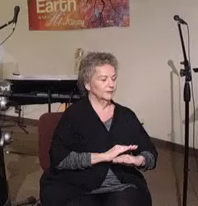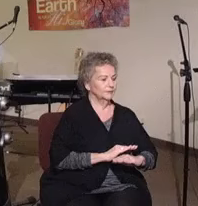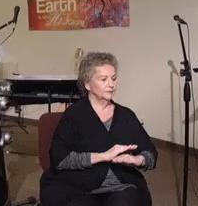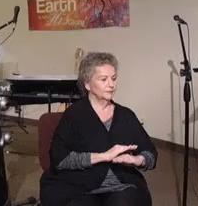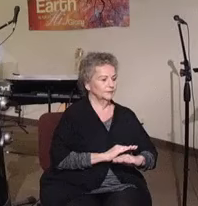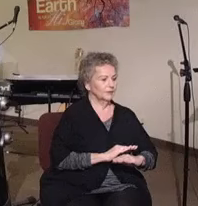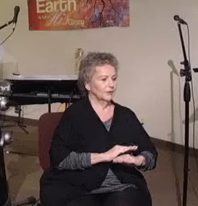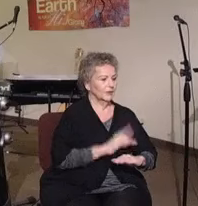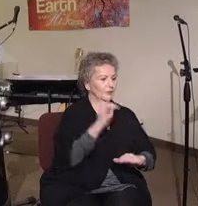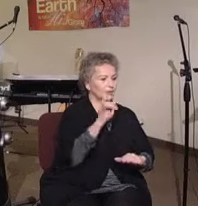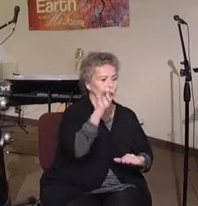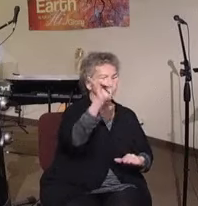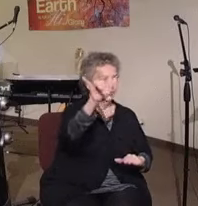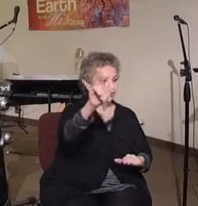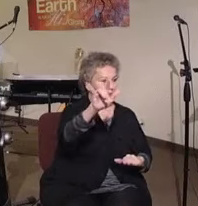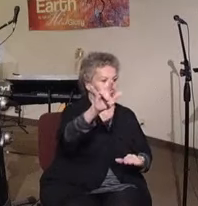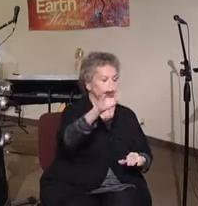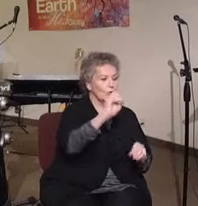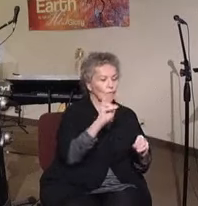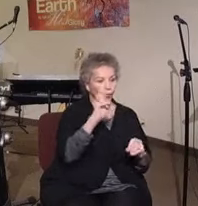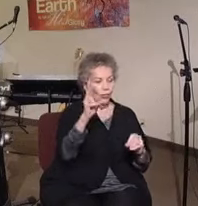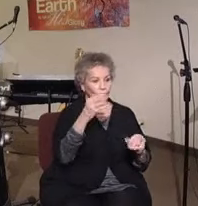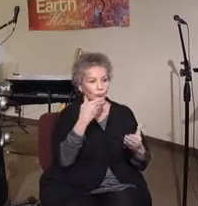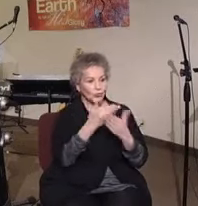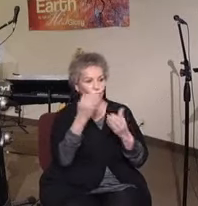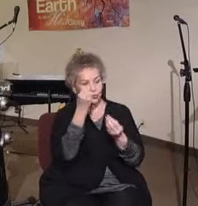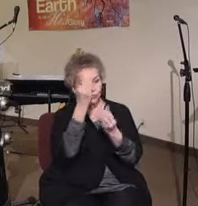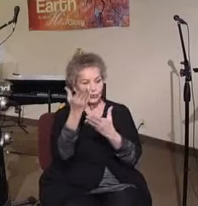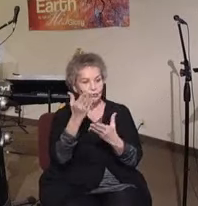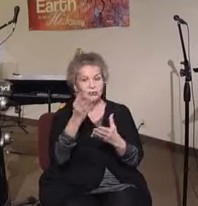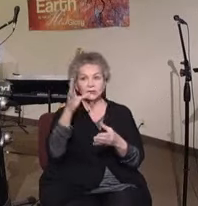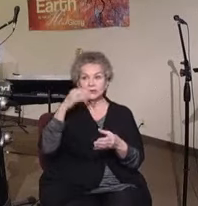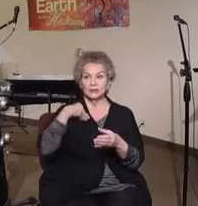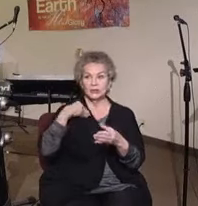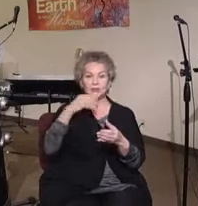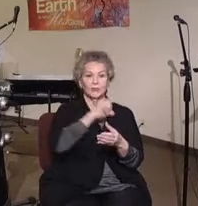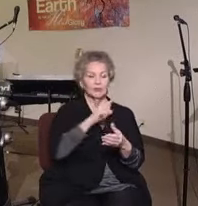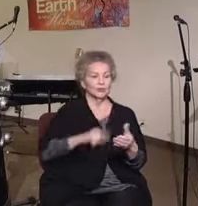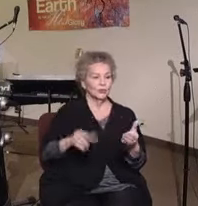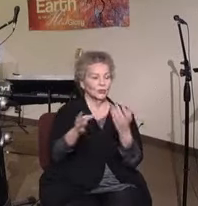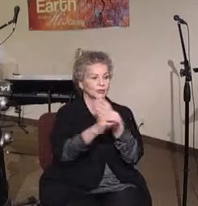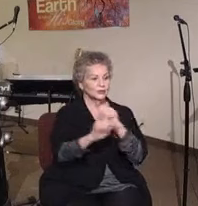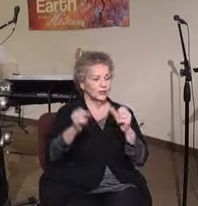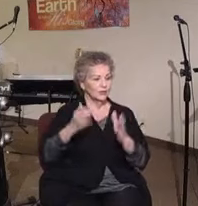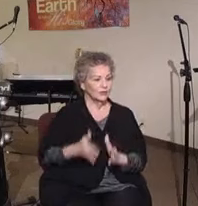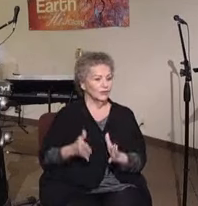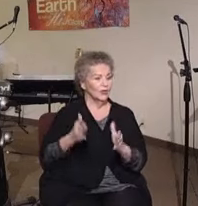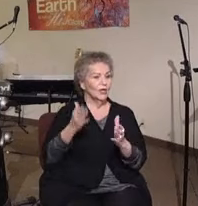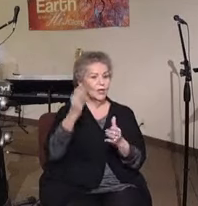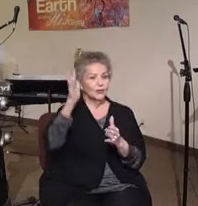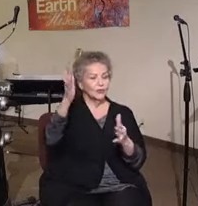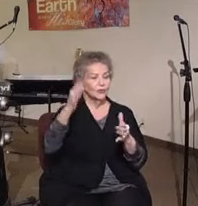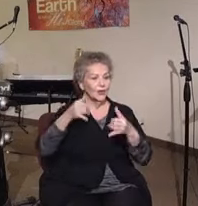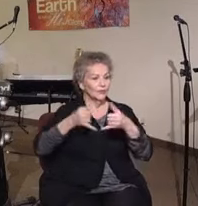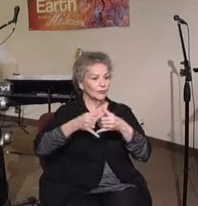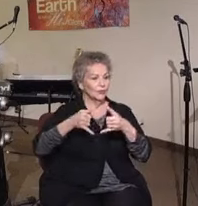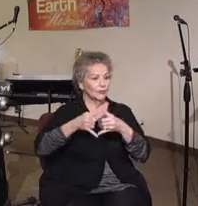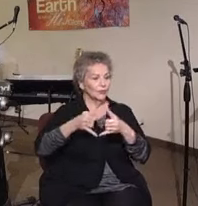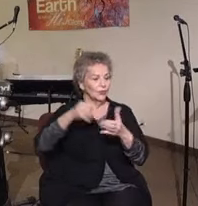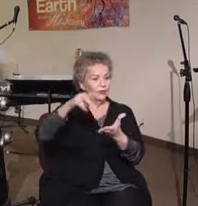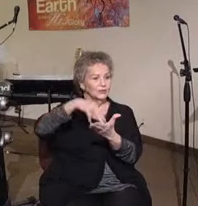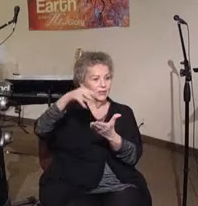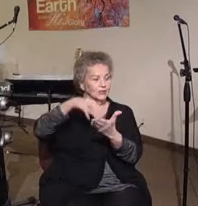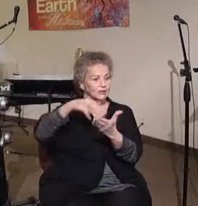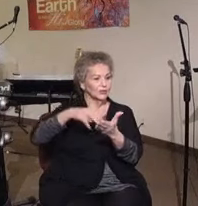for eternity. Or the good news is, accept him as Lord and Savior, and you have a reward of dancing on the streets of